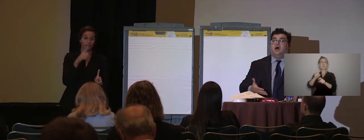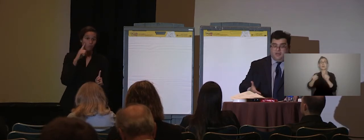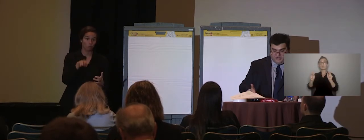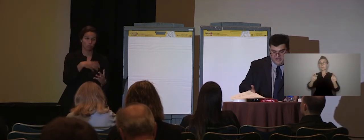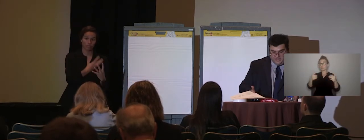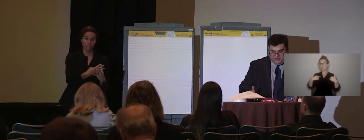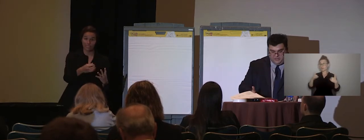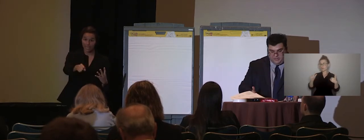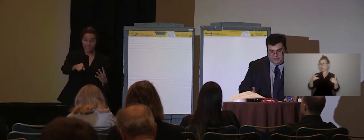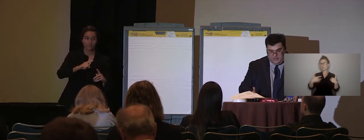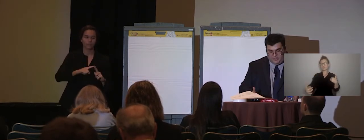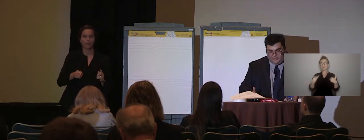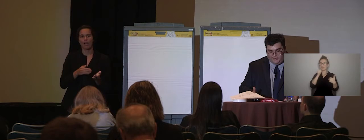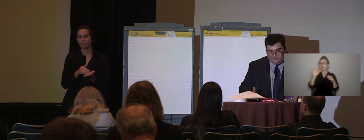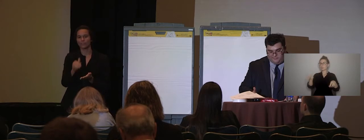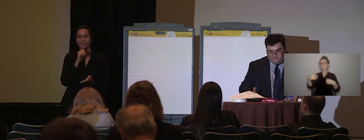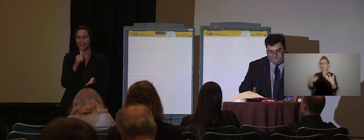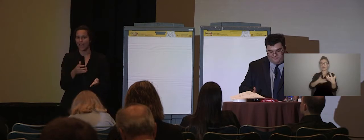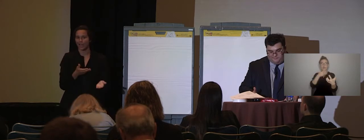not accommodated.